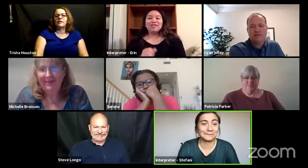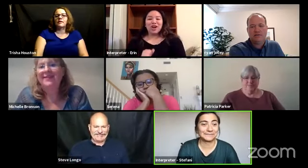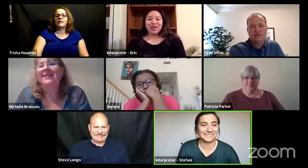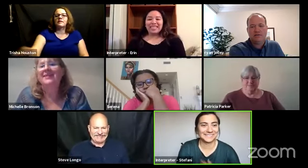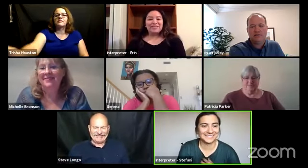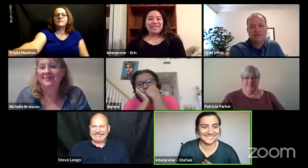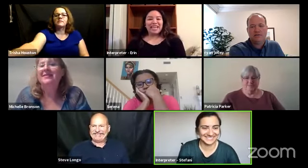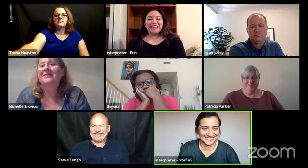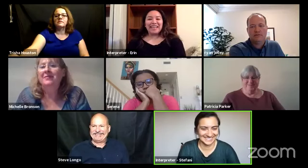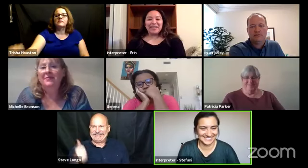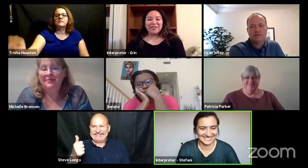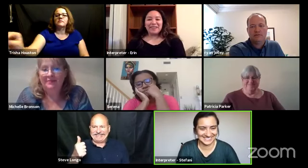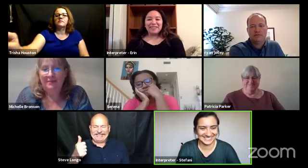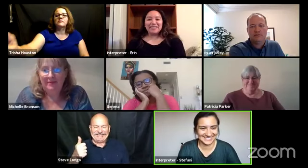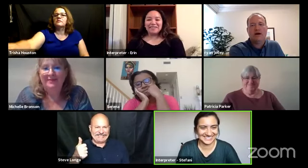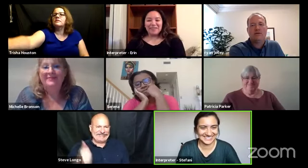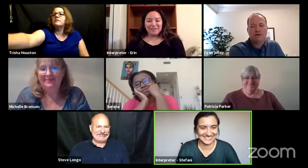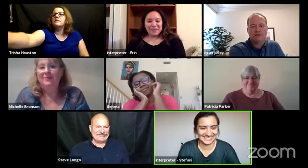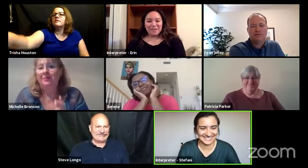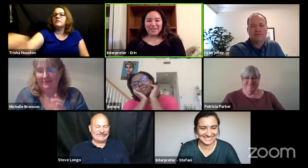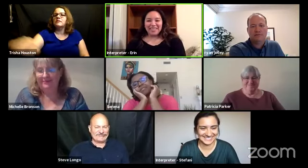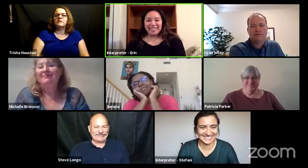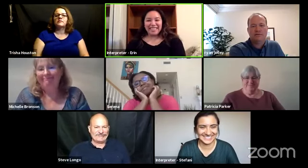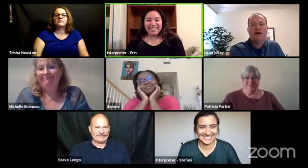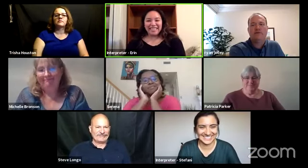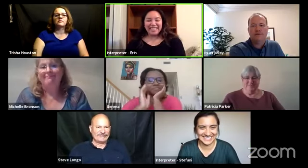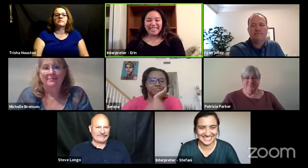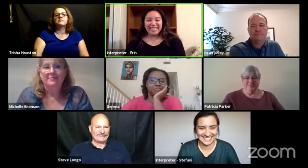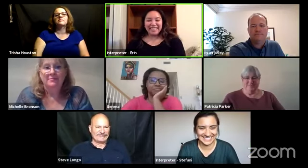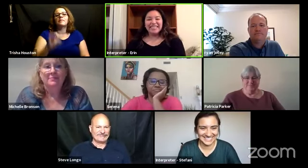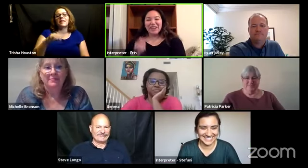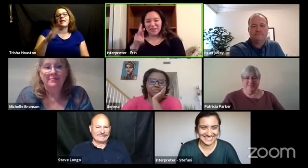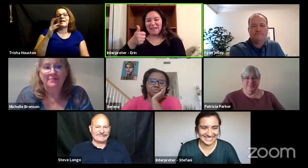Sorry, Steve saying they clarified. Never mind my question.